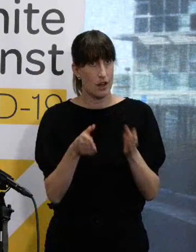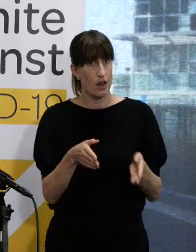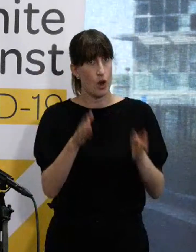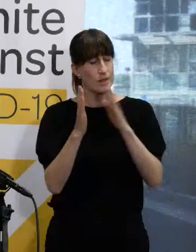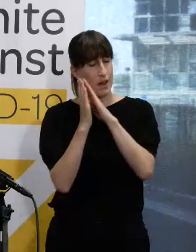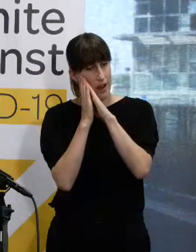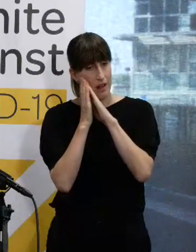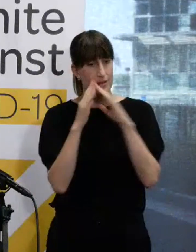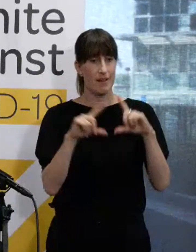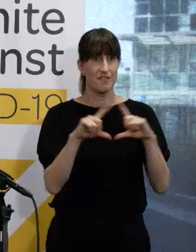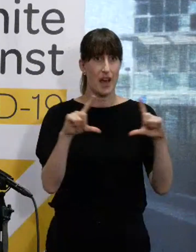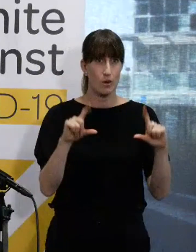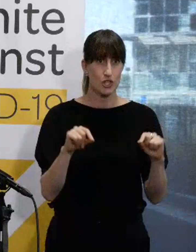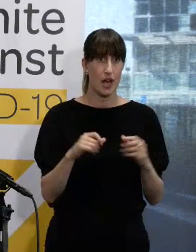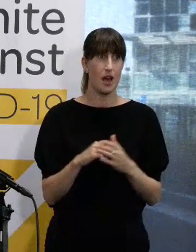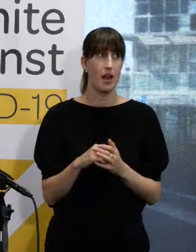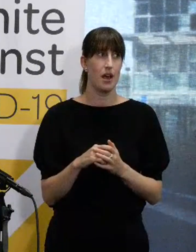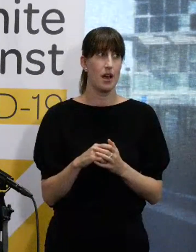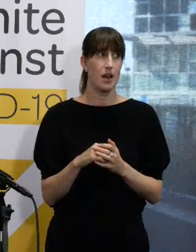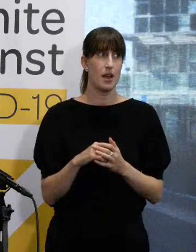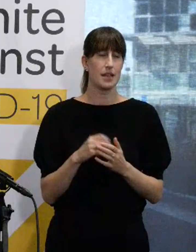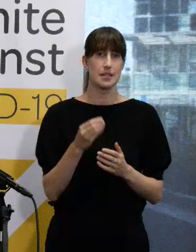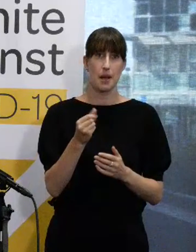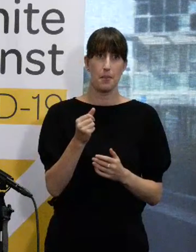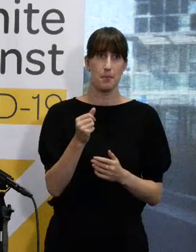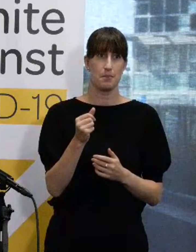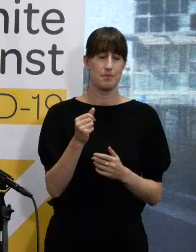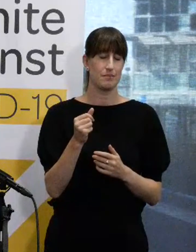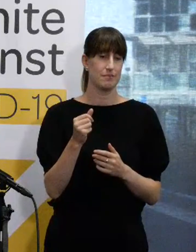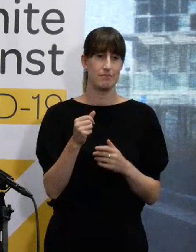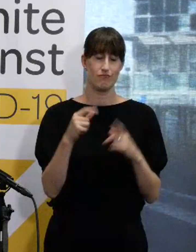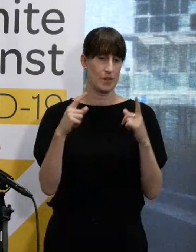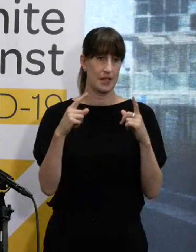that trip in jeopardy. So their